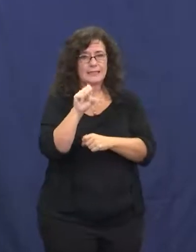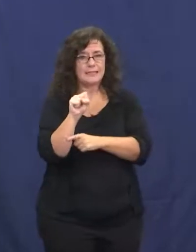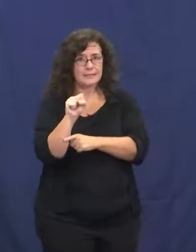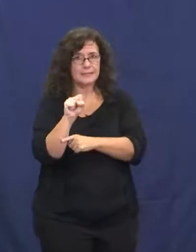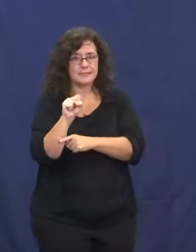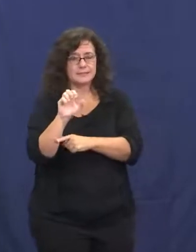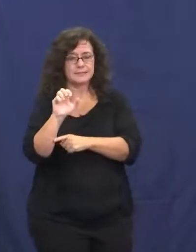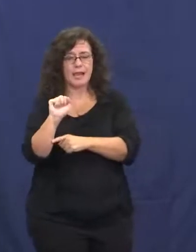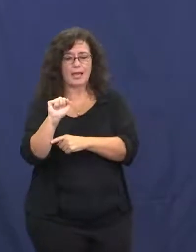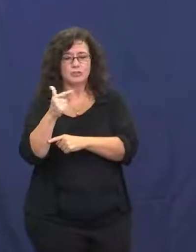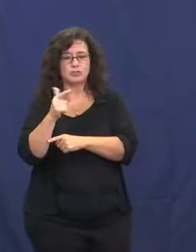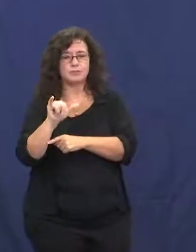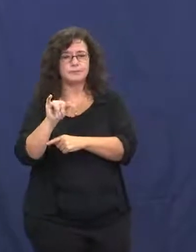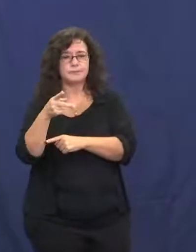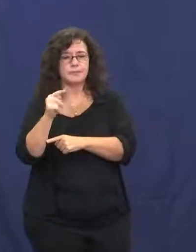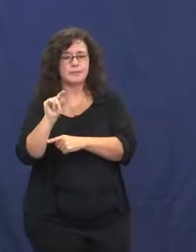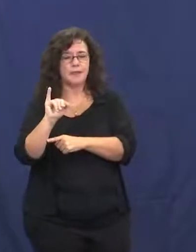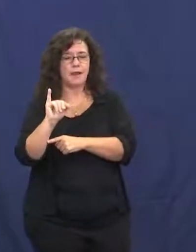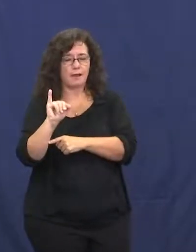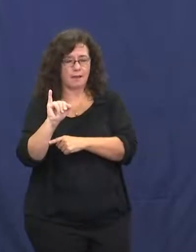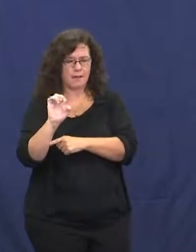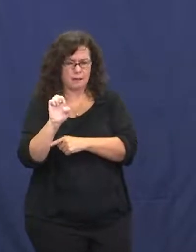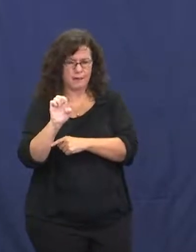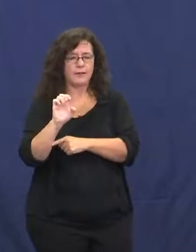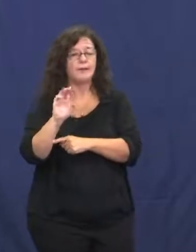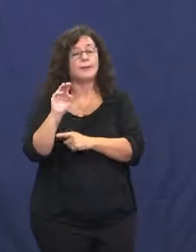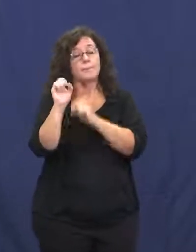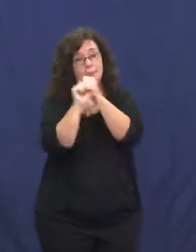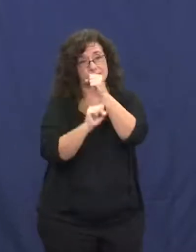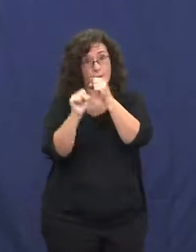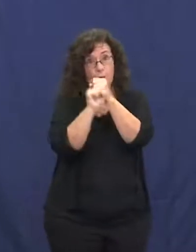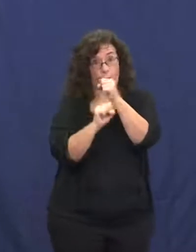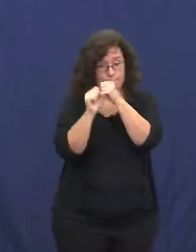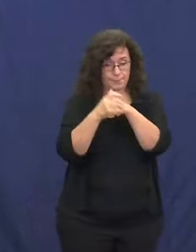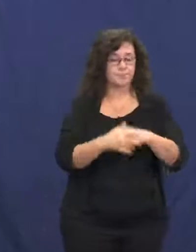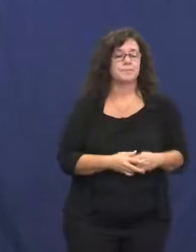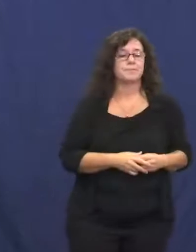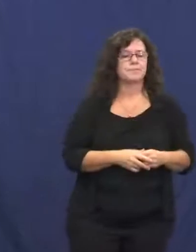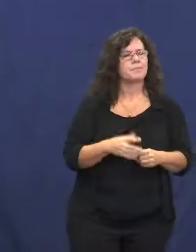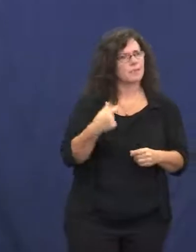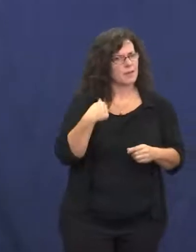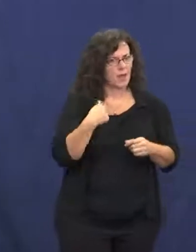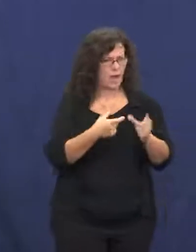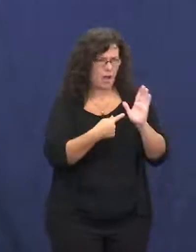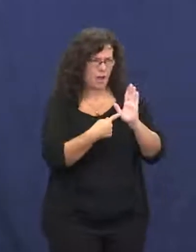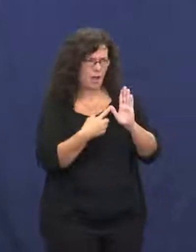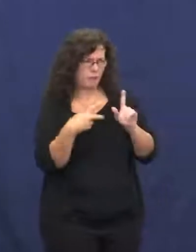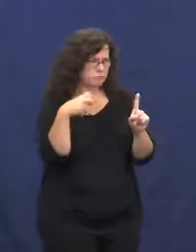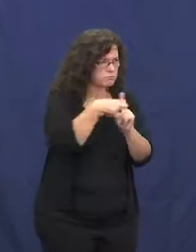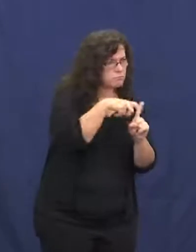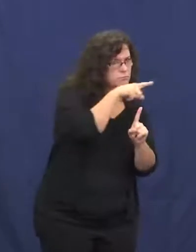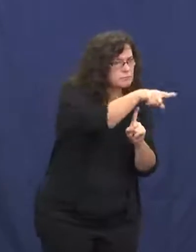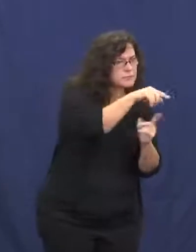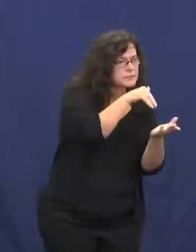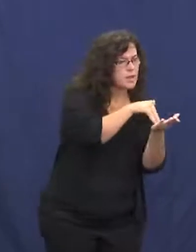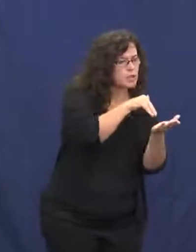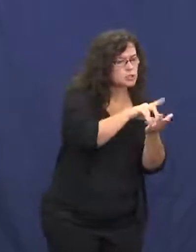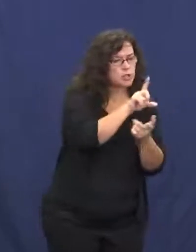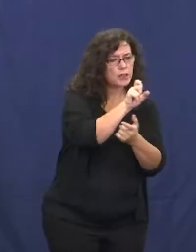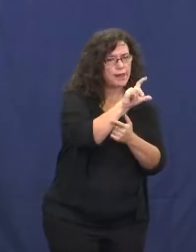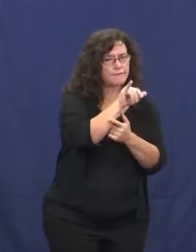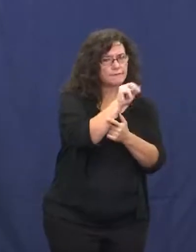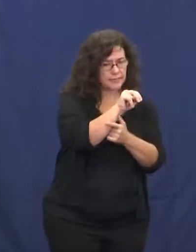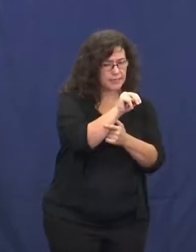aegypti mosquito. From there, we talked to Dr. Robert Levin with County Public Health and sent